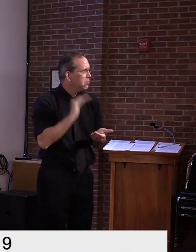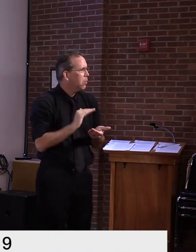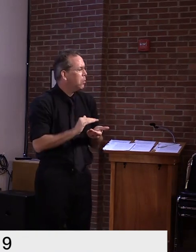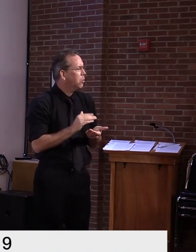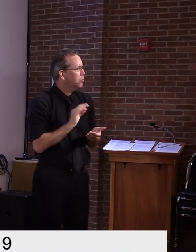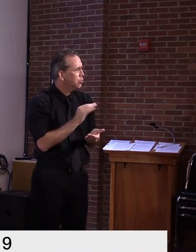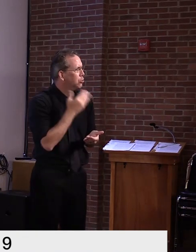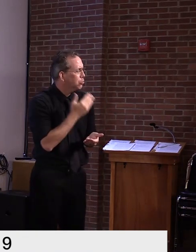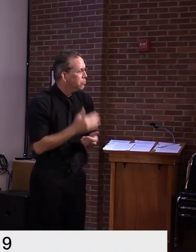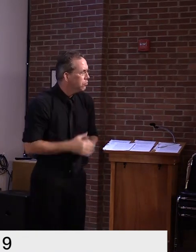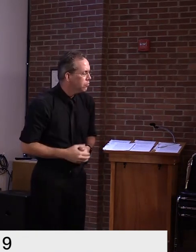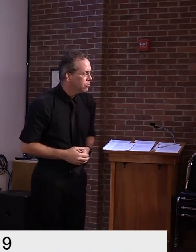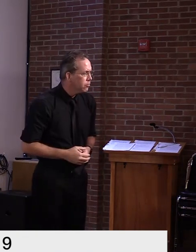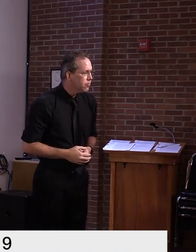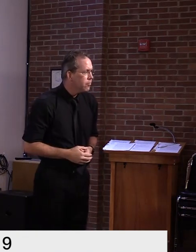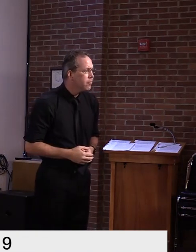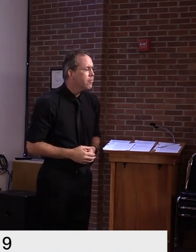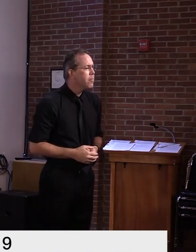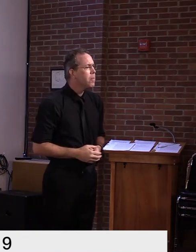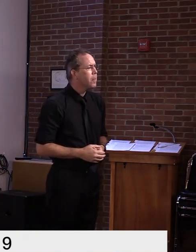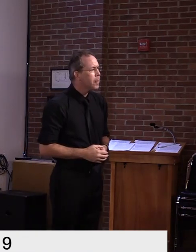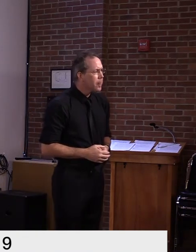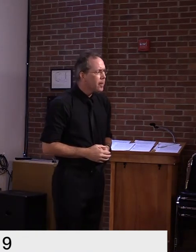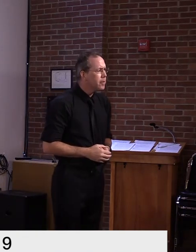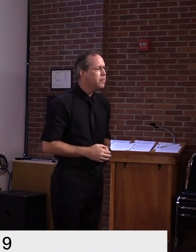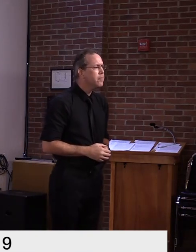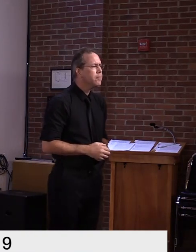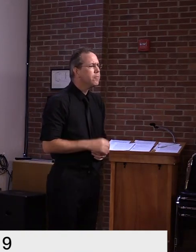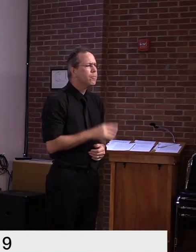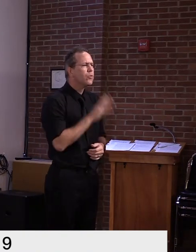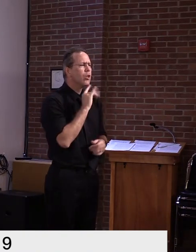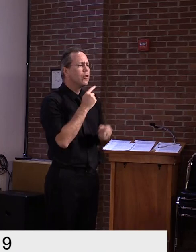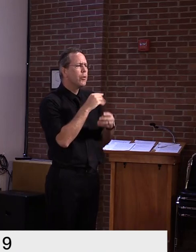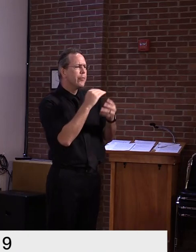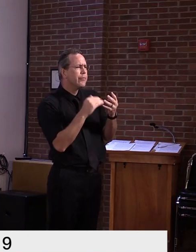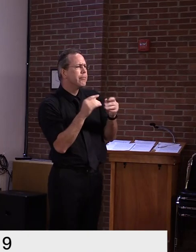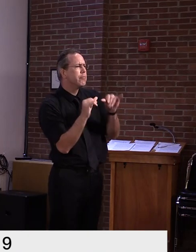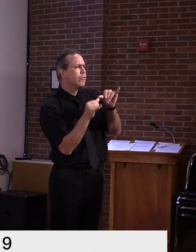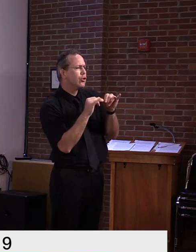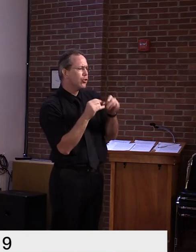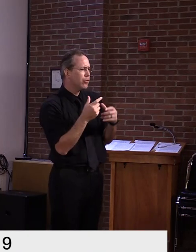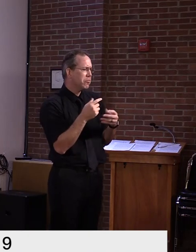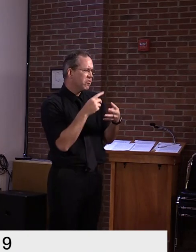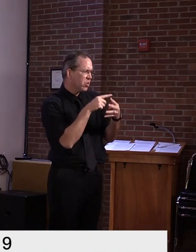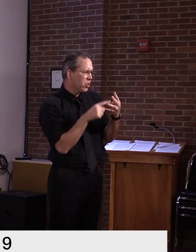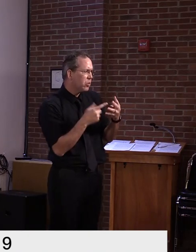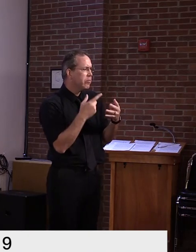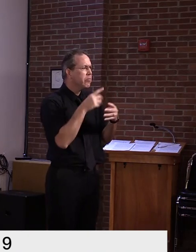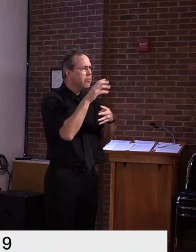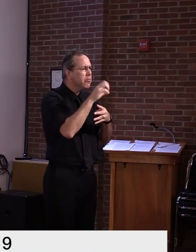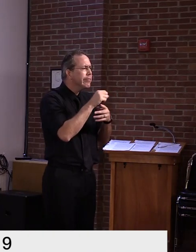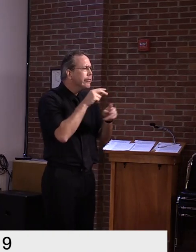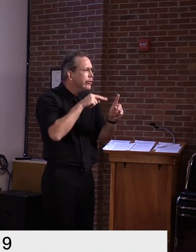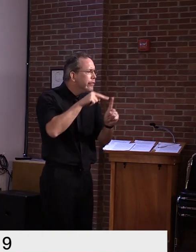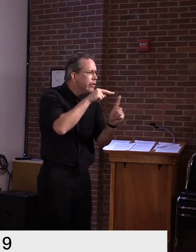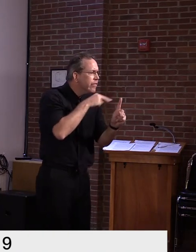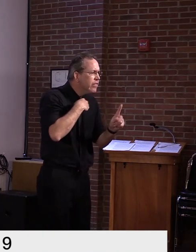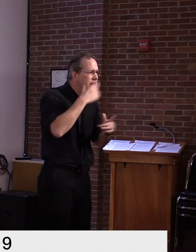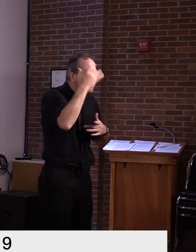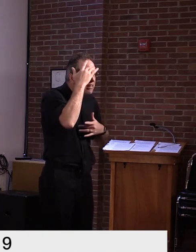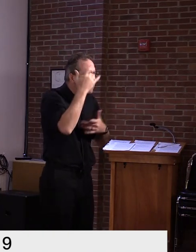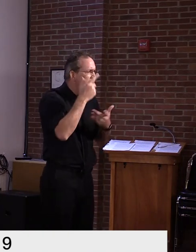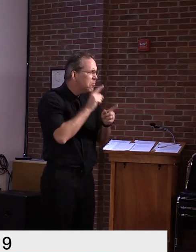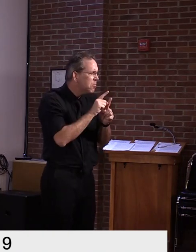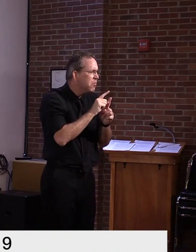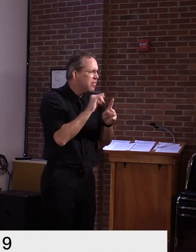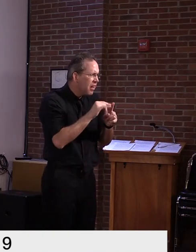going to the restart metrics first for Vermont, these are the broad-based metrics that we measure every week. They are very